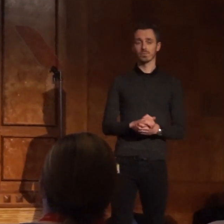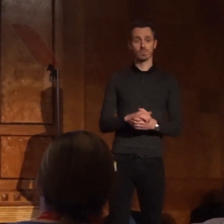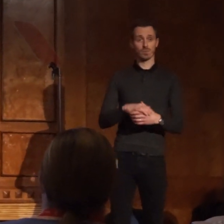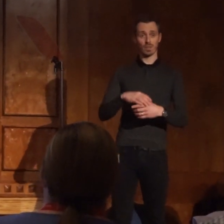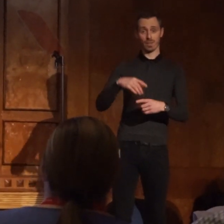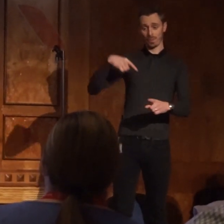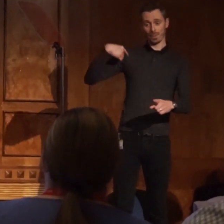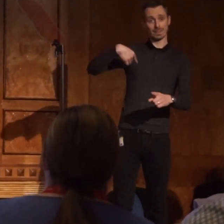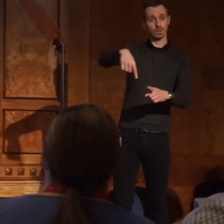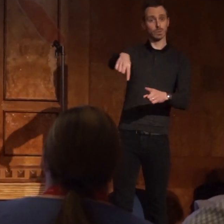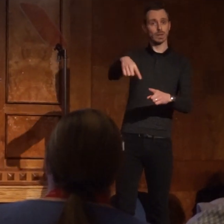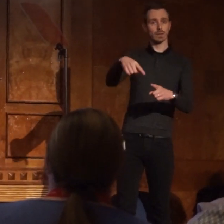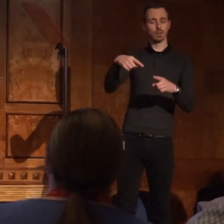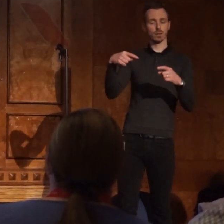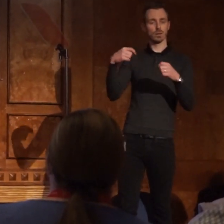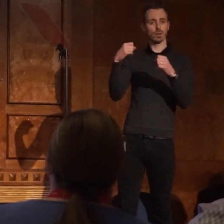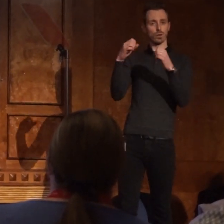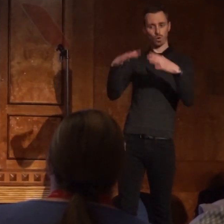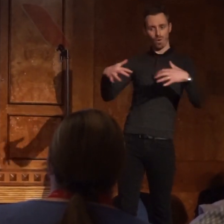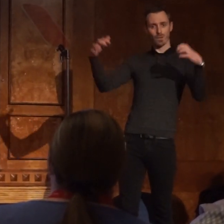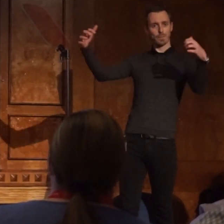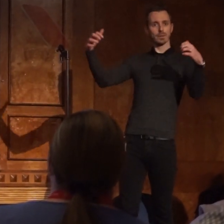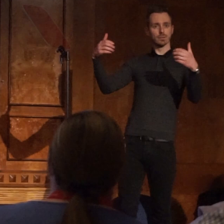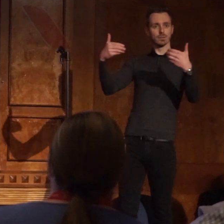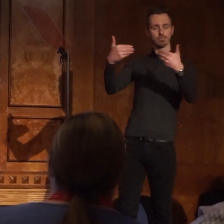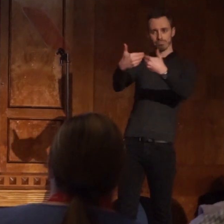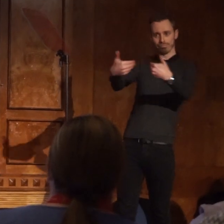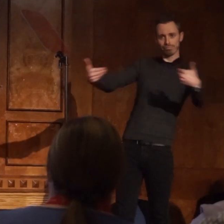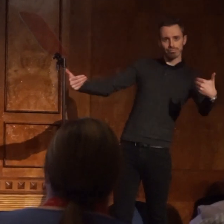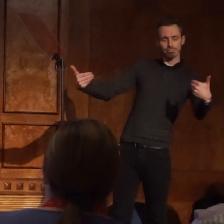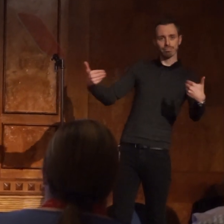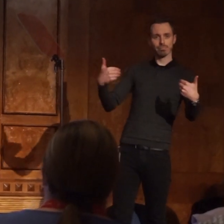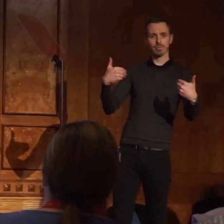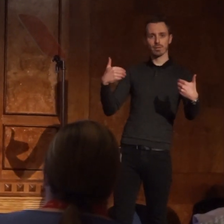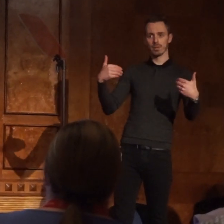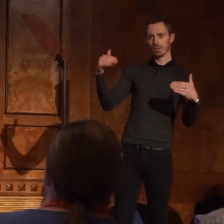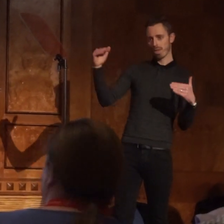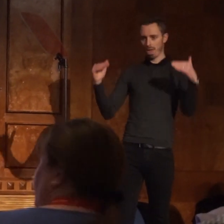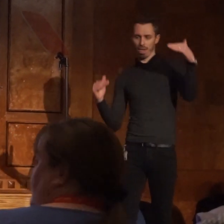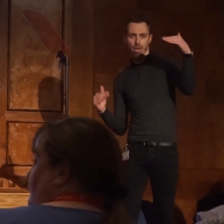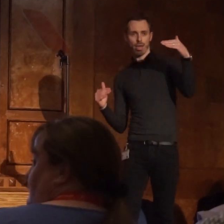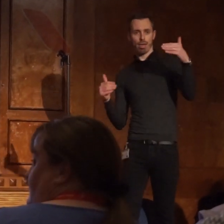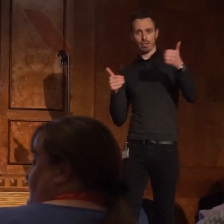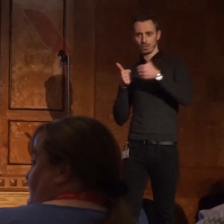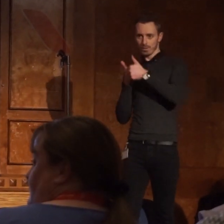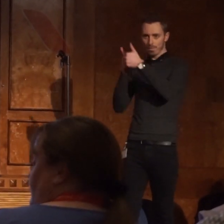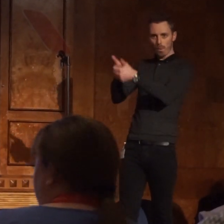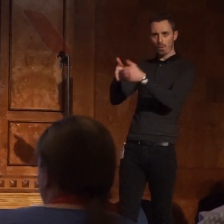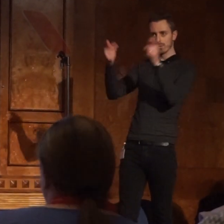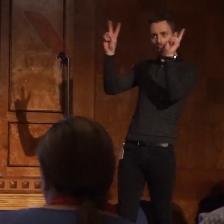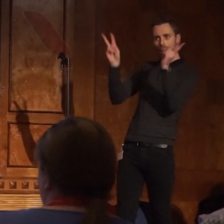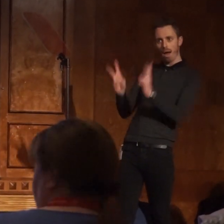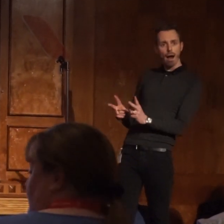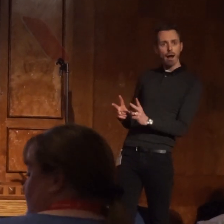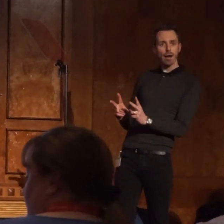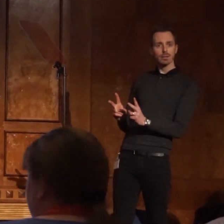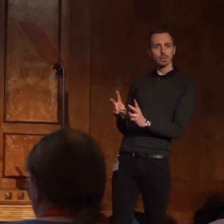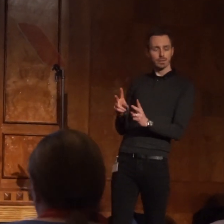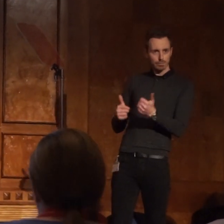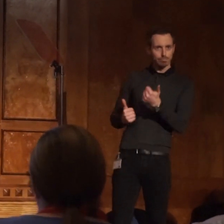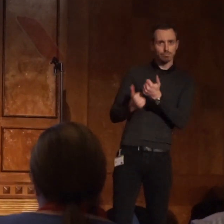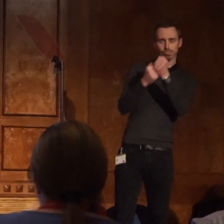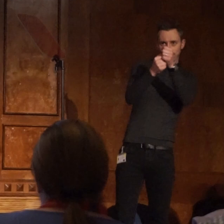Divided government, losing support, losing votes in Parliament, and losing the argument. It's Labour that